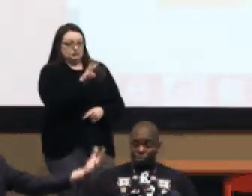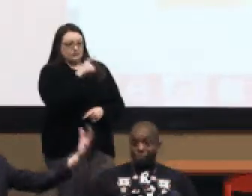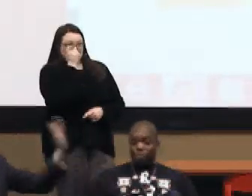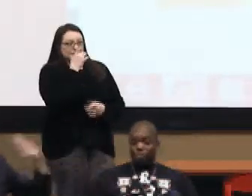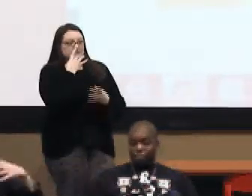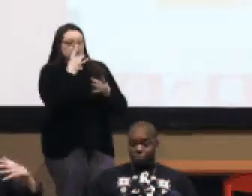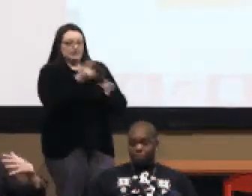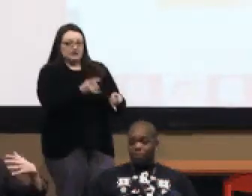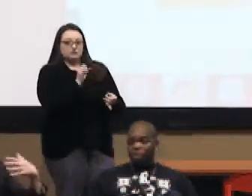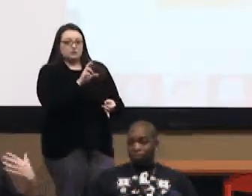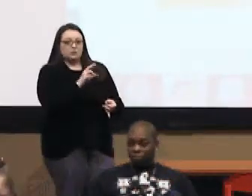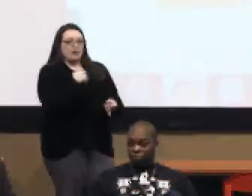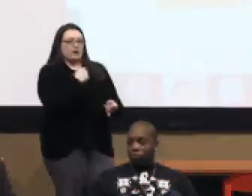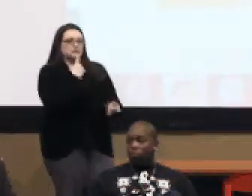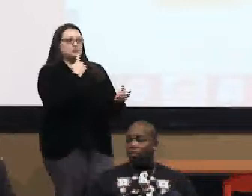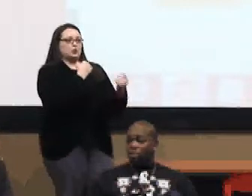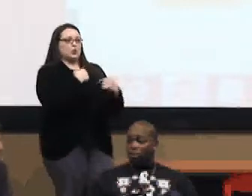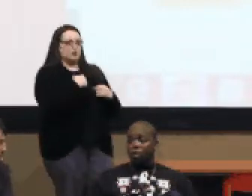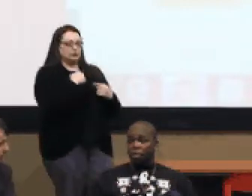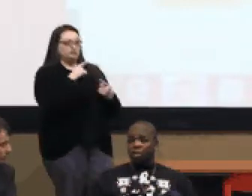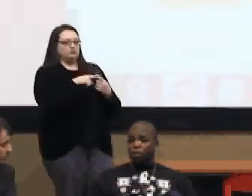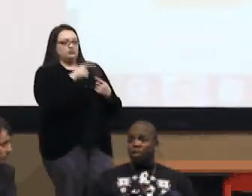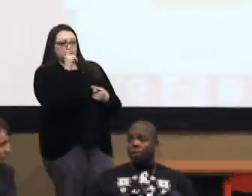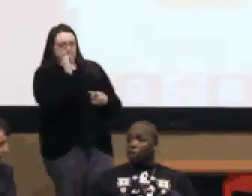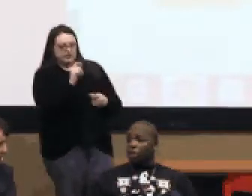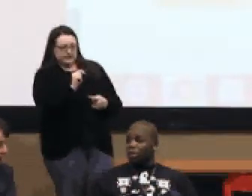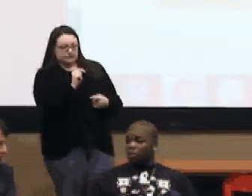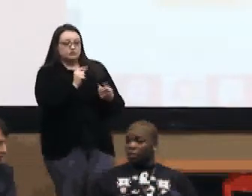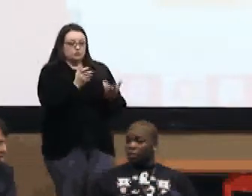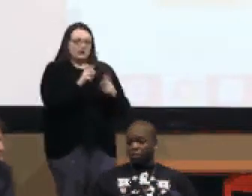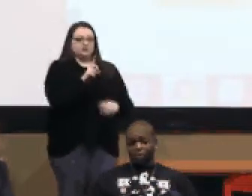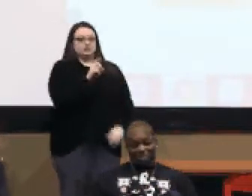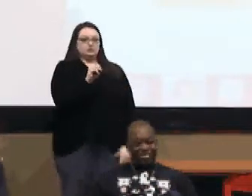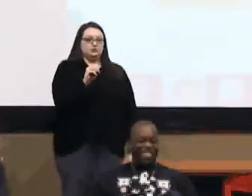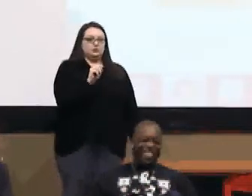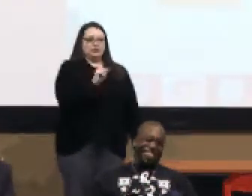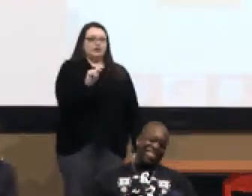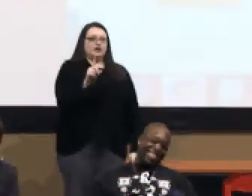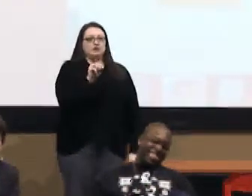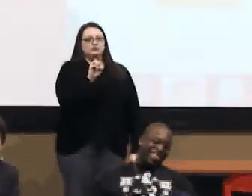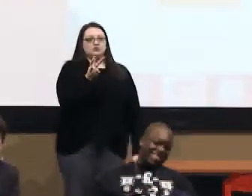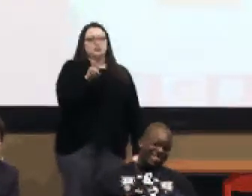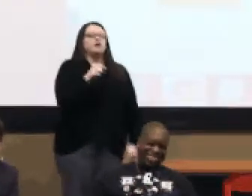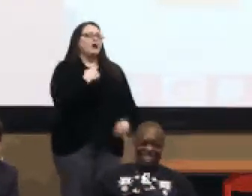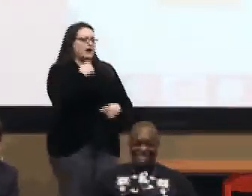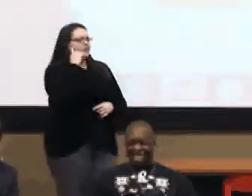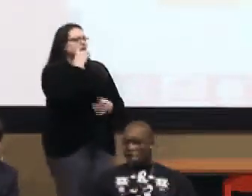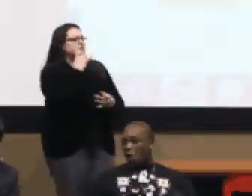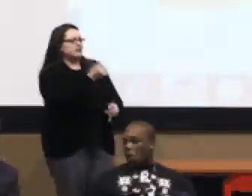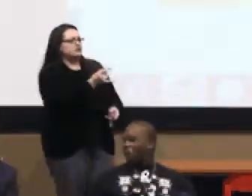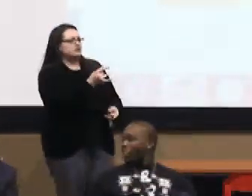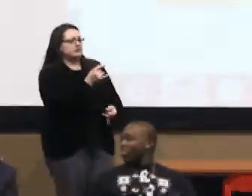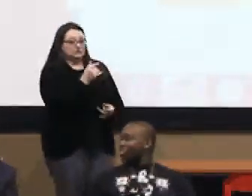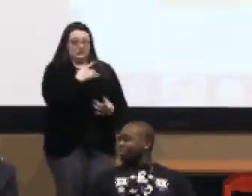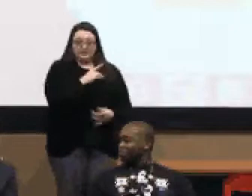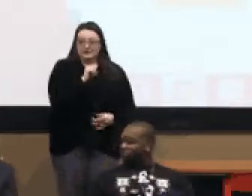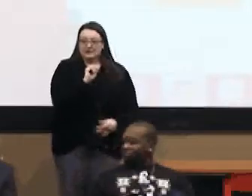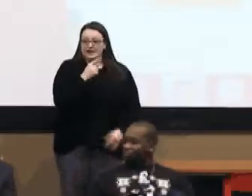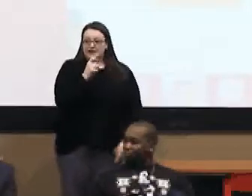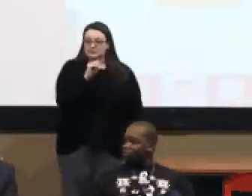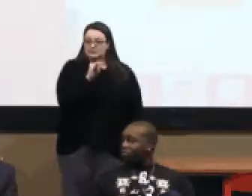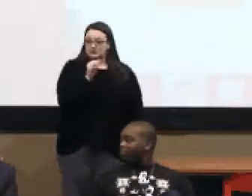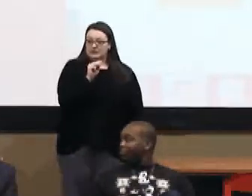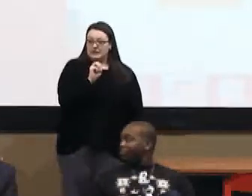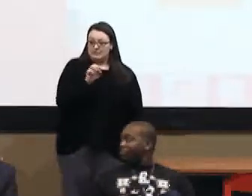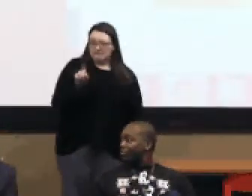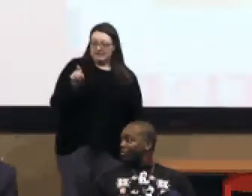like, told to drink it? You wanted to do the do, man. I think it's delicious. You We like all do what we're aspartame? told to do. What's that?